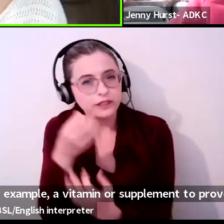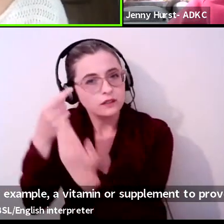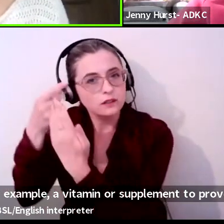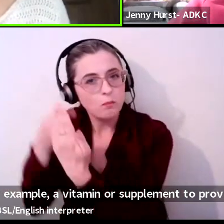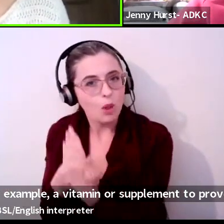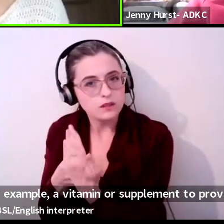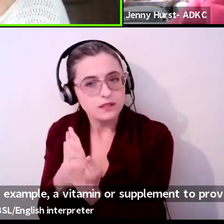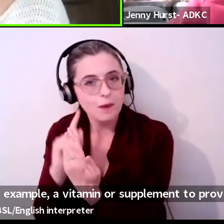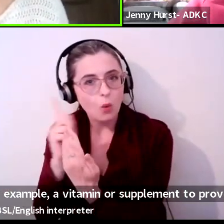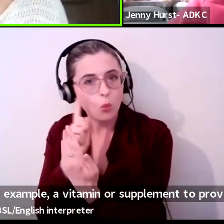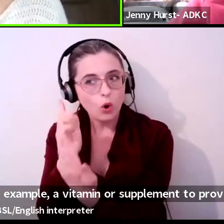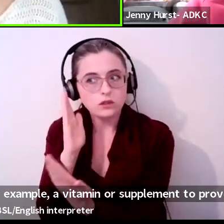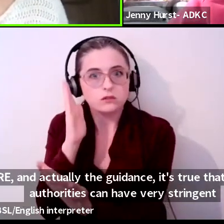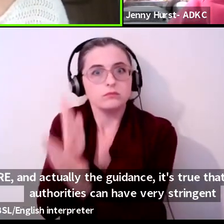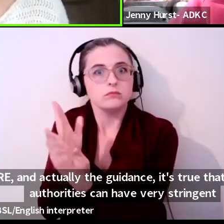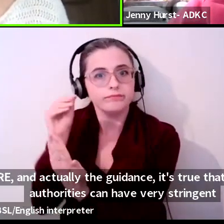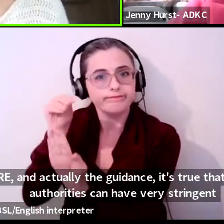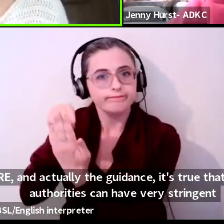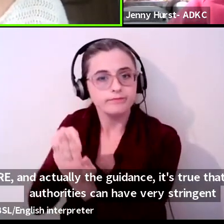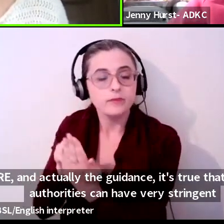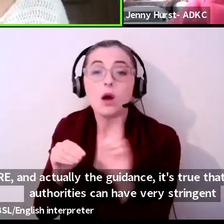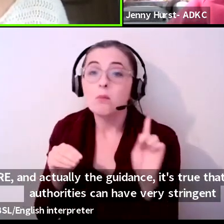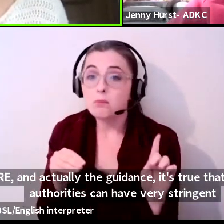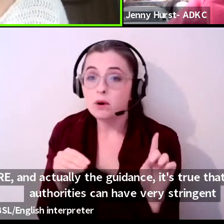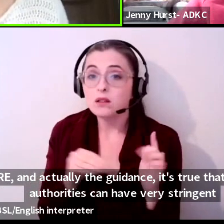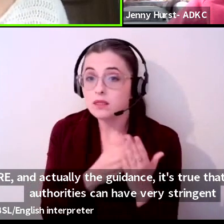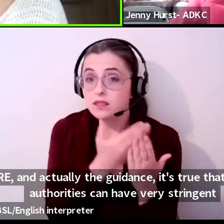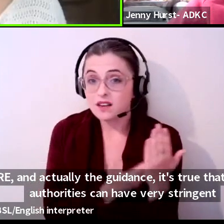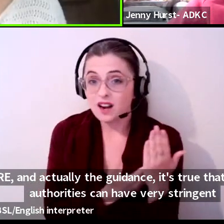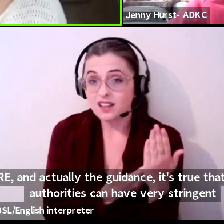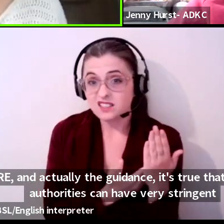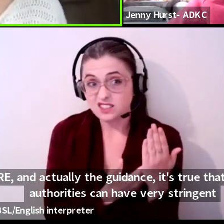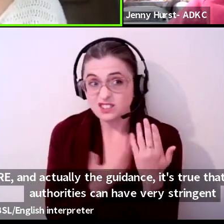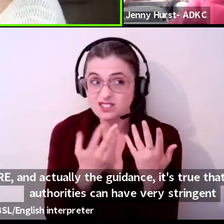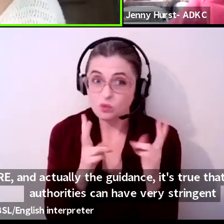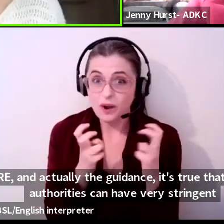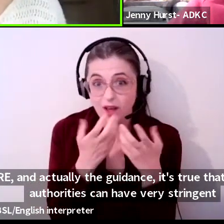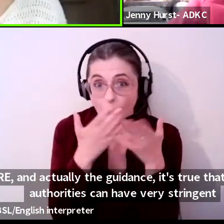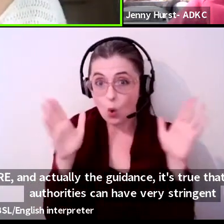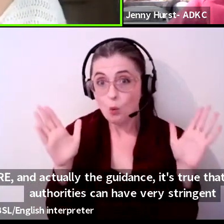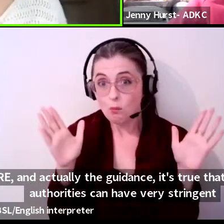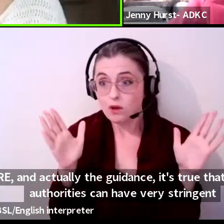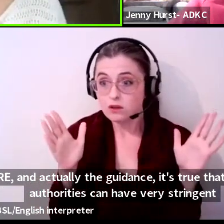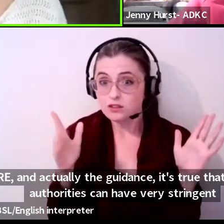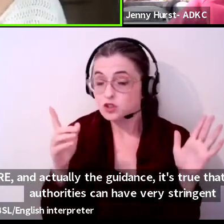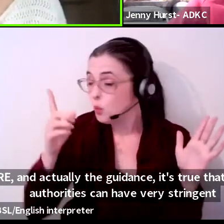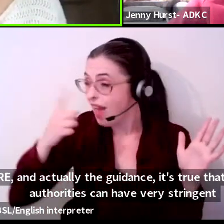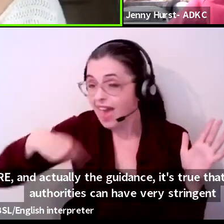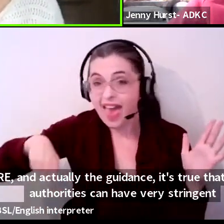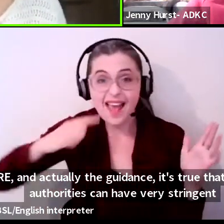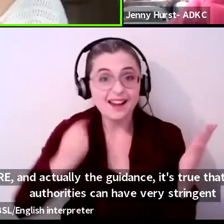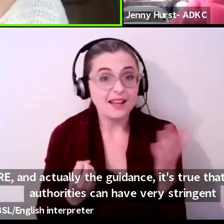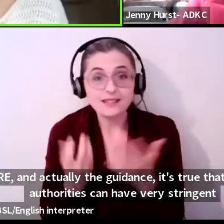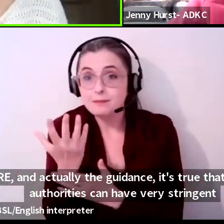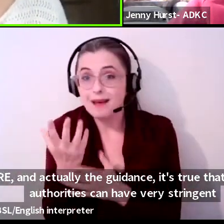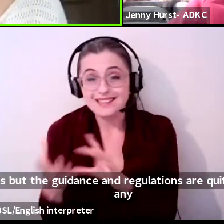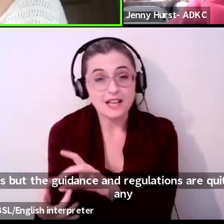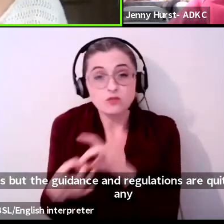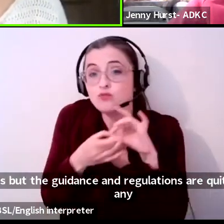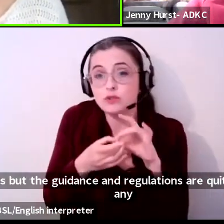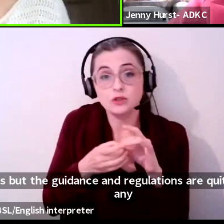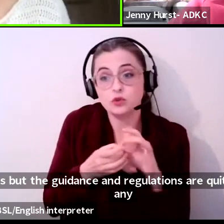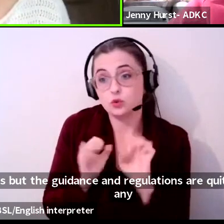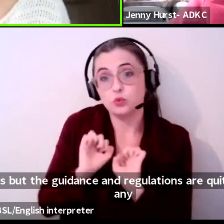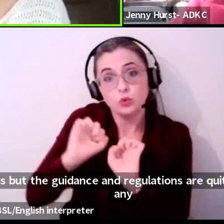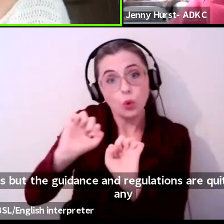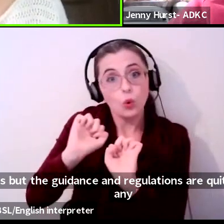policies, but the guidance and regulations are quite open to any expense that is related to